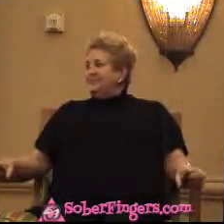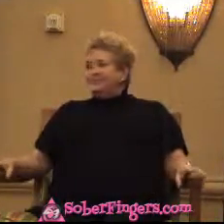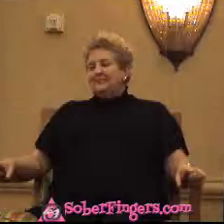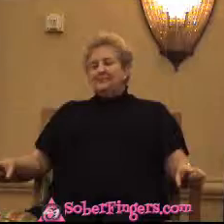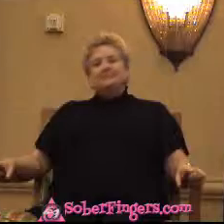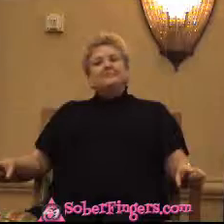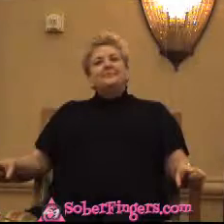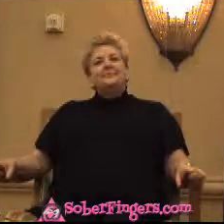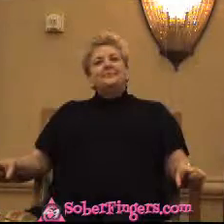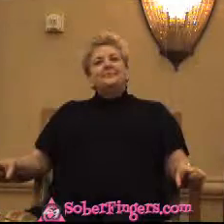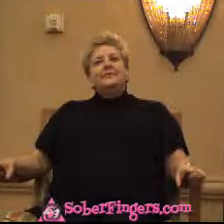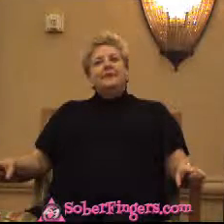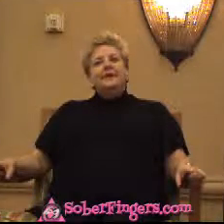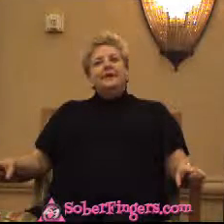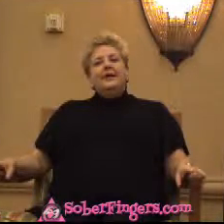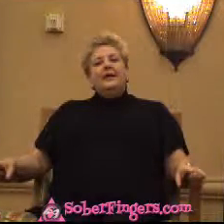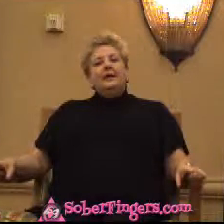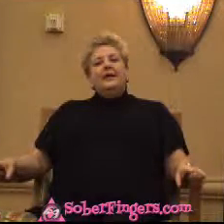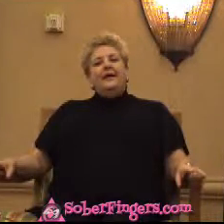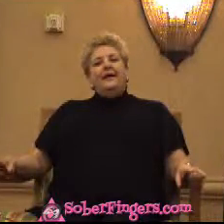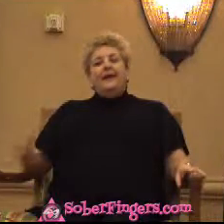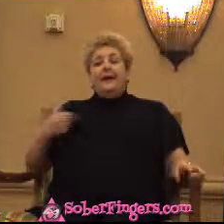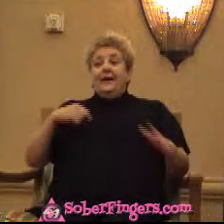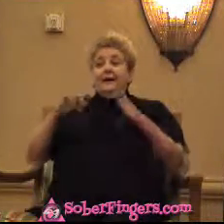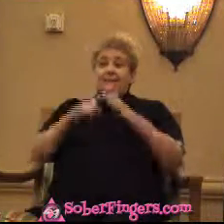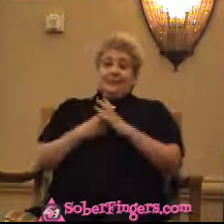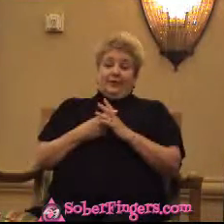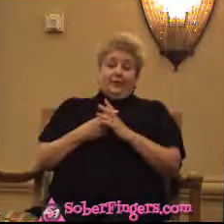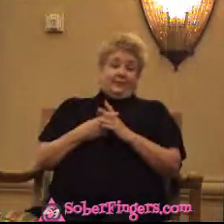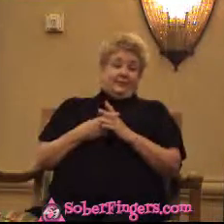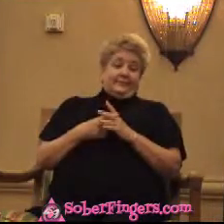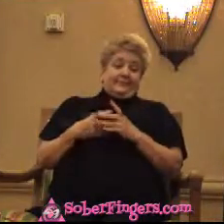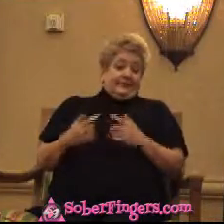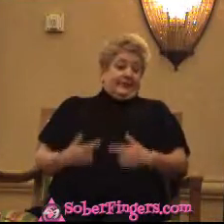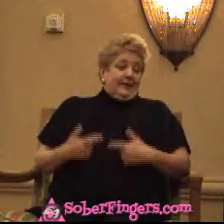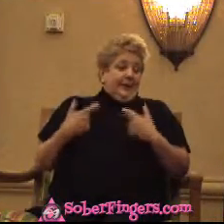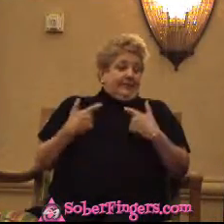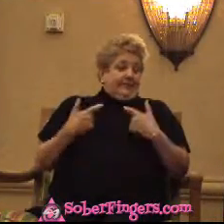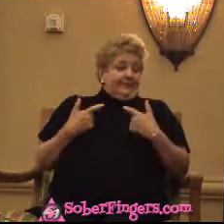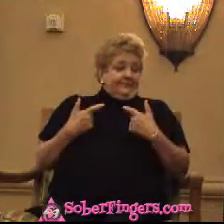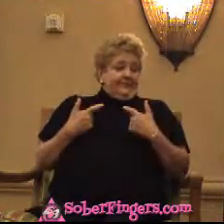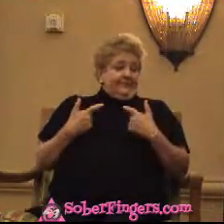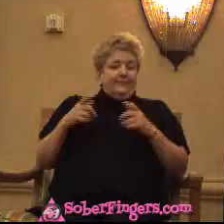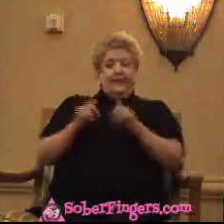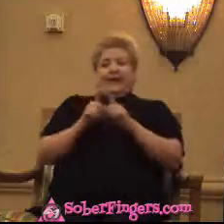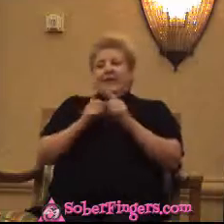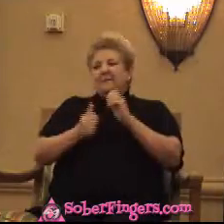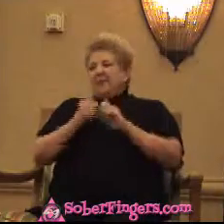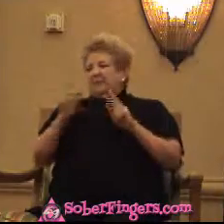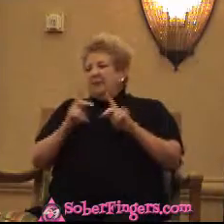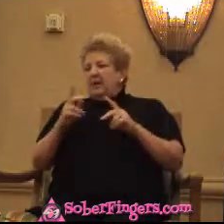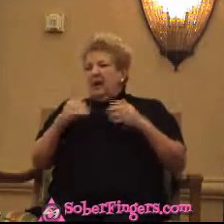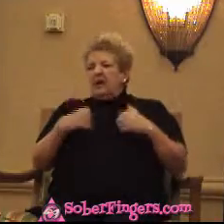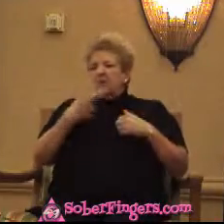I started out life like most people, I guess. I had two alcoholic parents, but that really didn't affect my